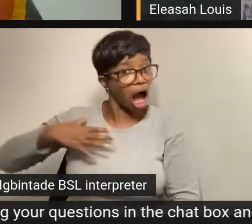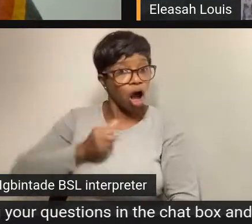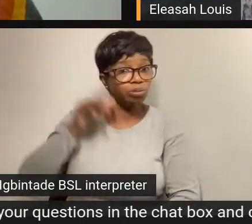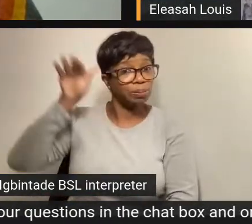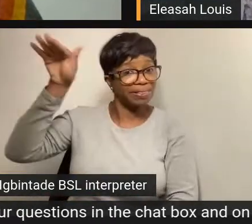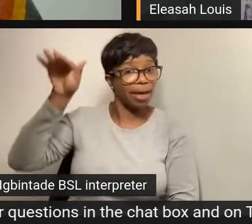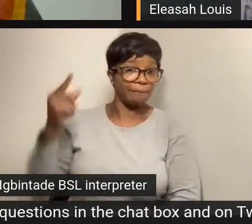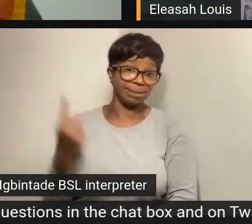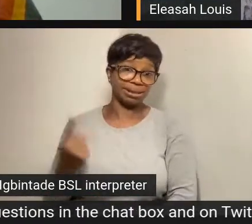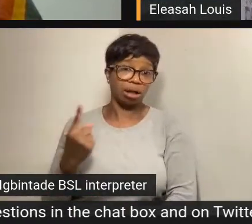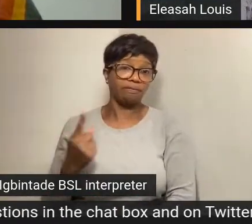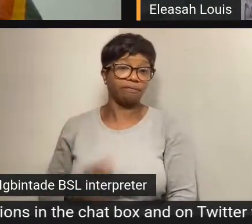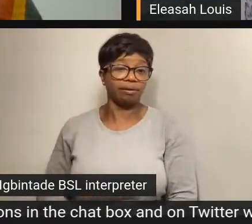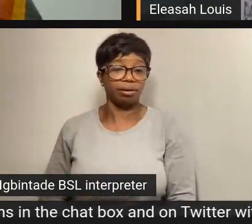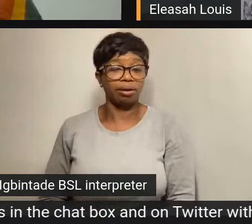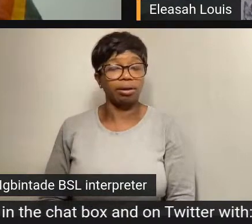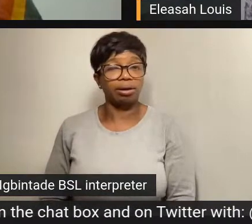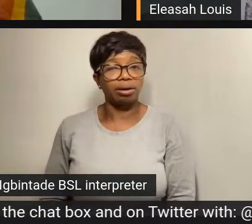right?